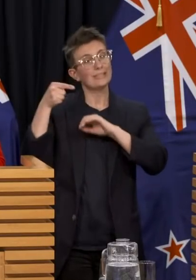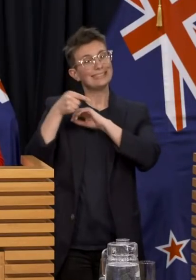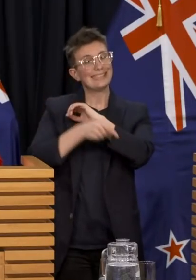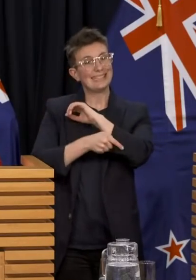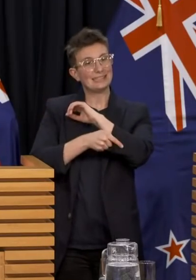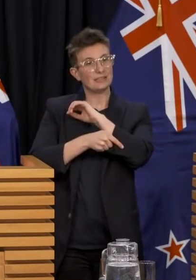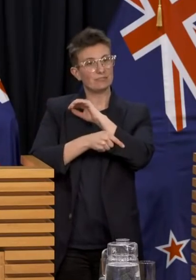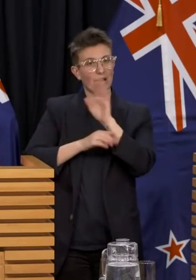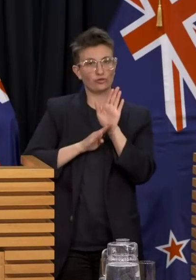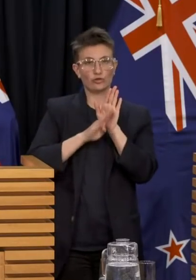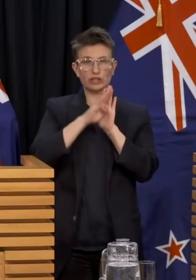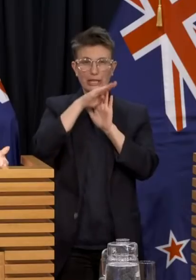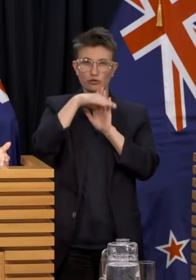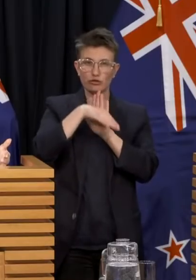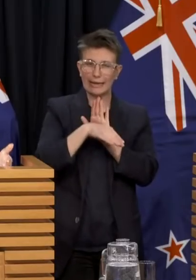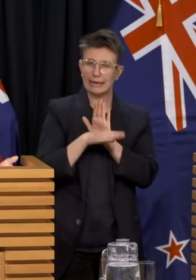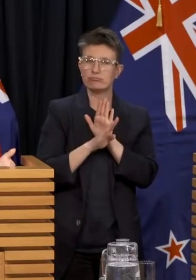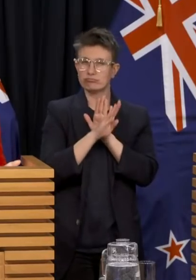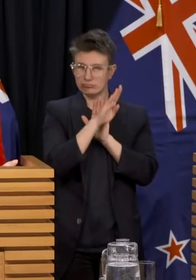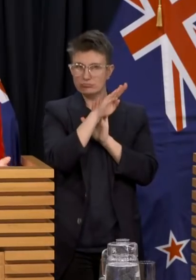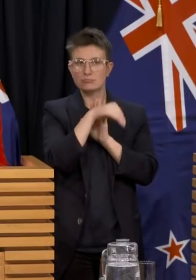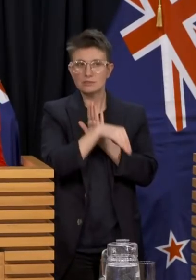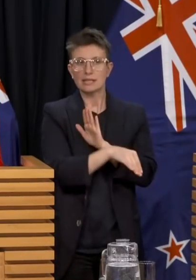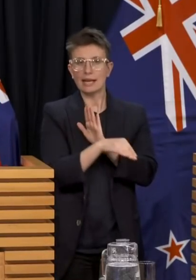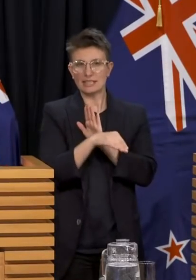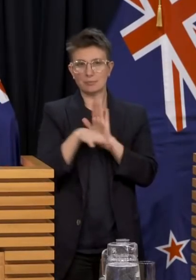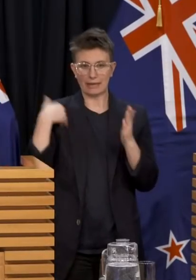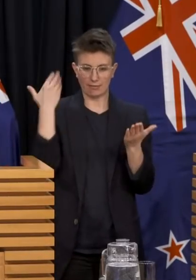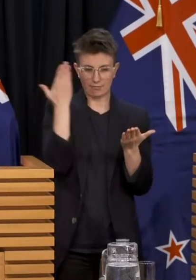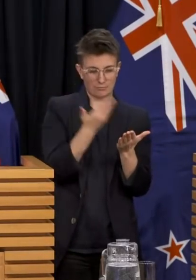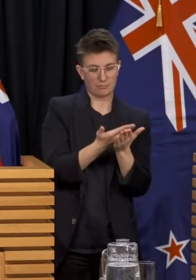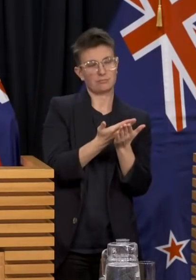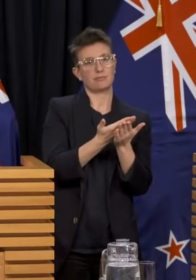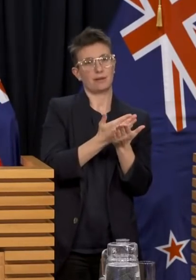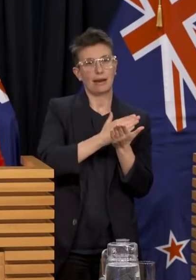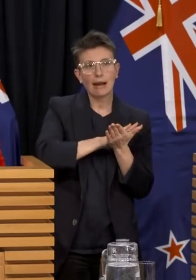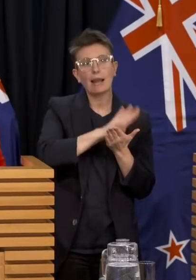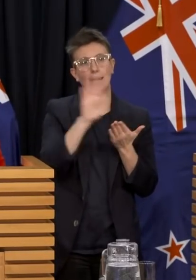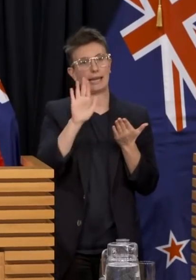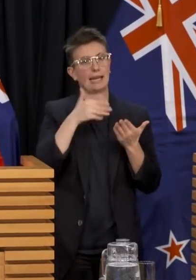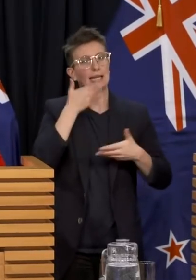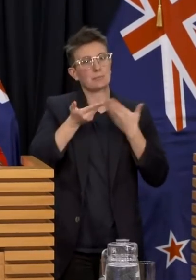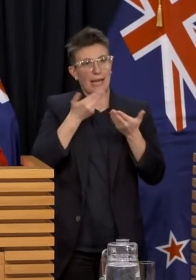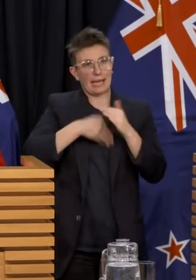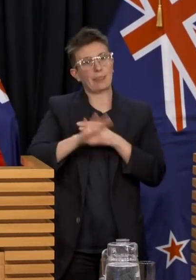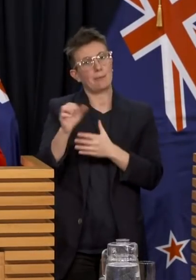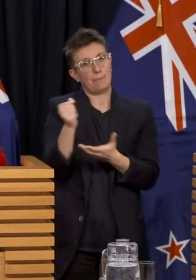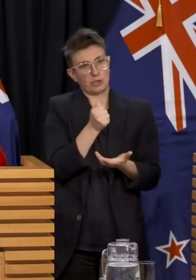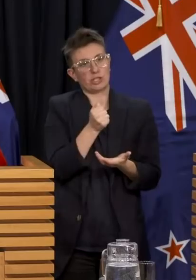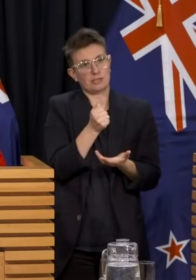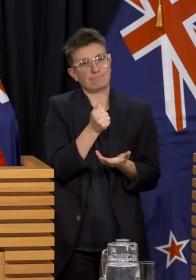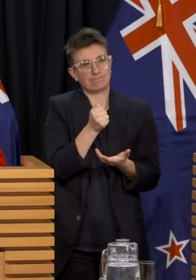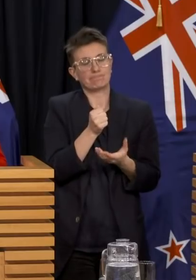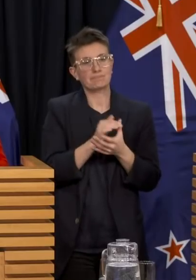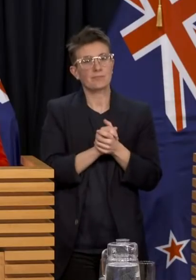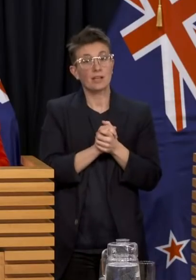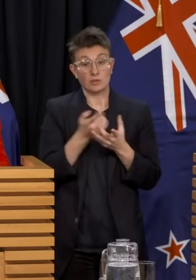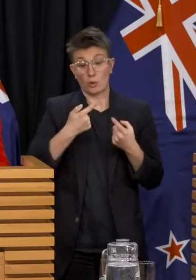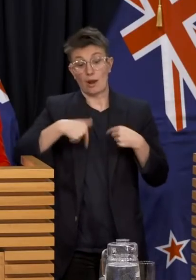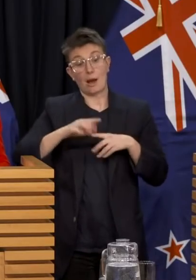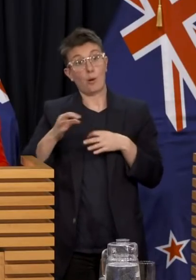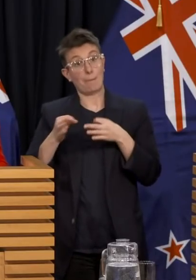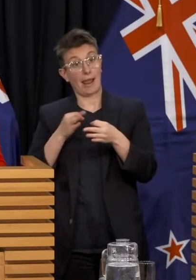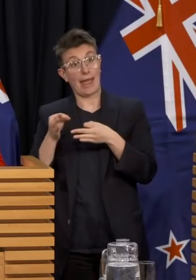that's emerging between the opposition and the current government is our plan to grow the economy